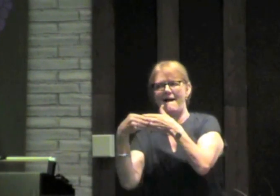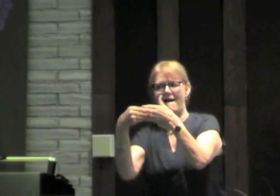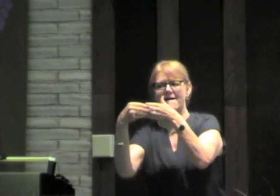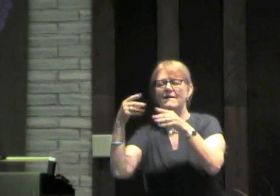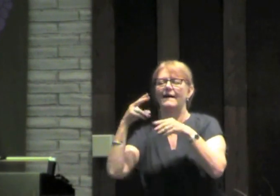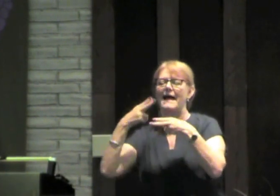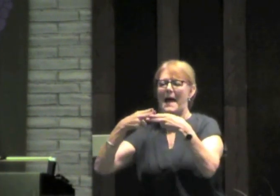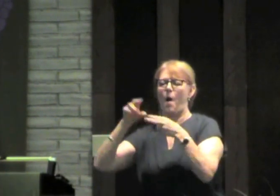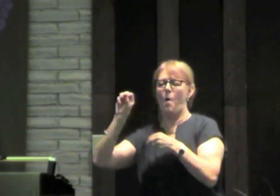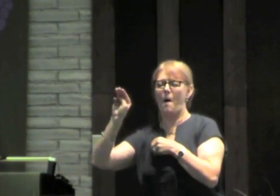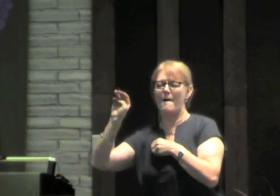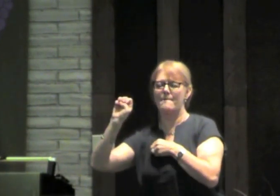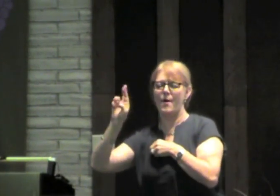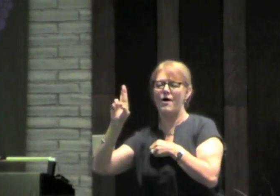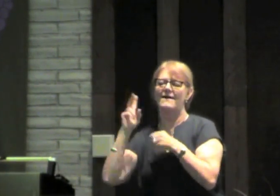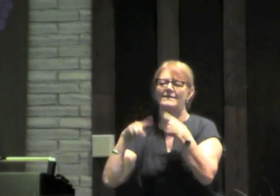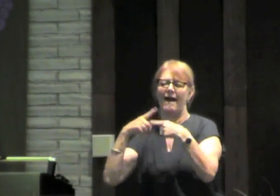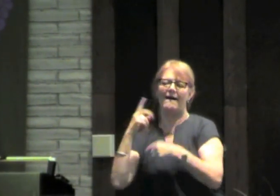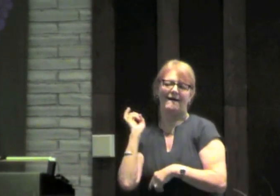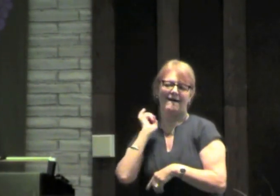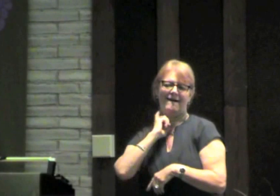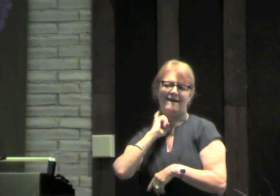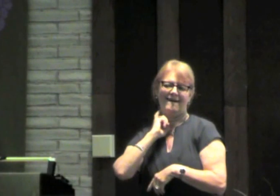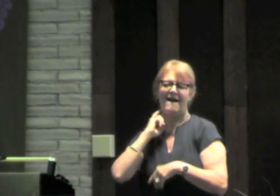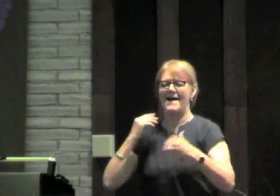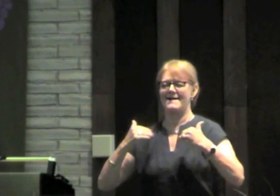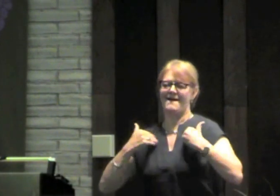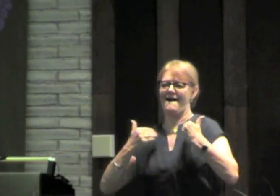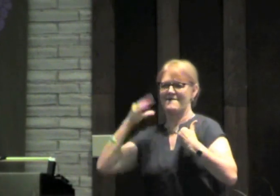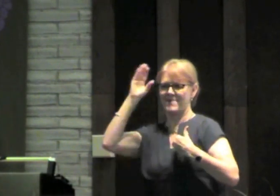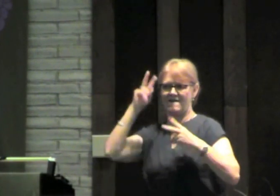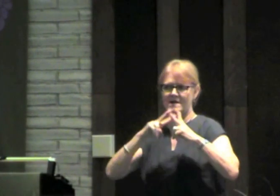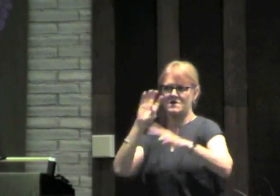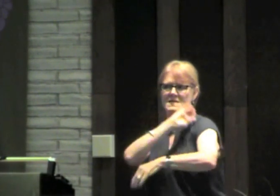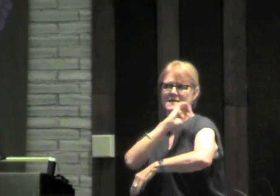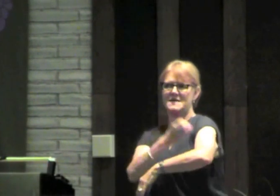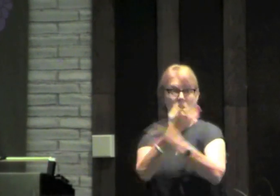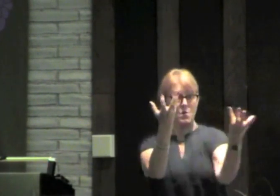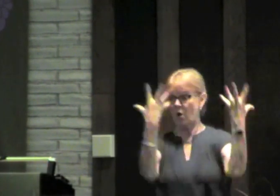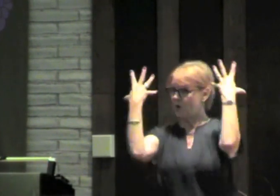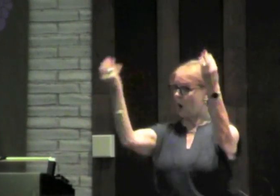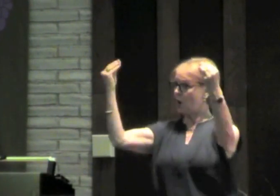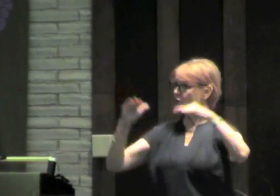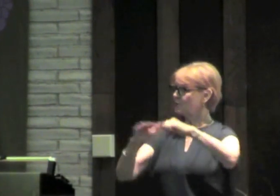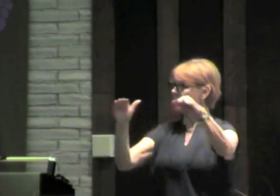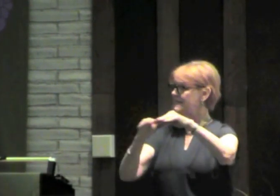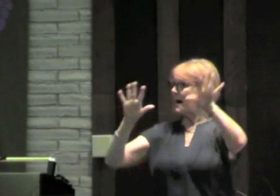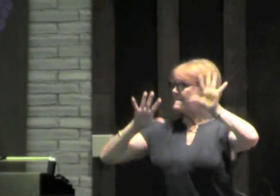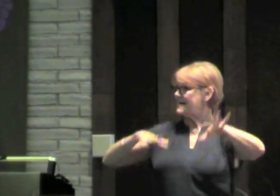This was our deaf guide here. His name was Omar, and we signed it kind of like vampire. He was a young guy, full of energy. He's like, well, y'all